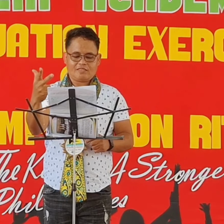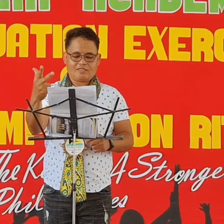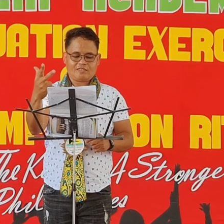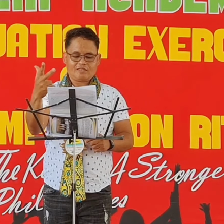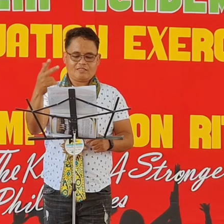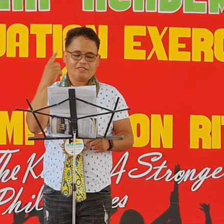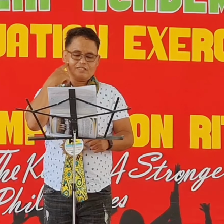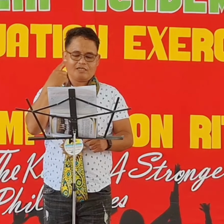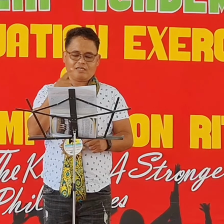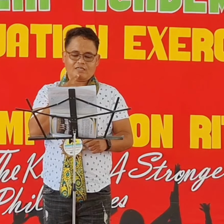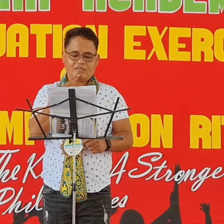Three were deaf.